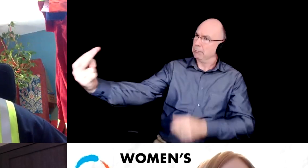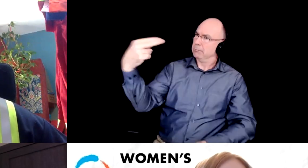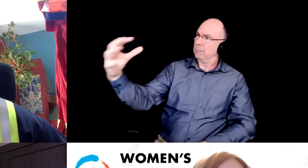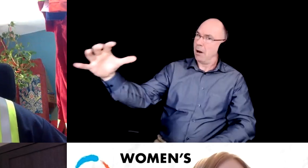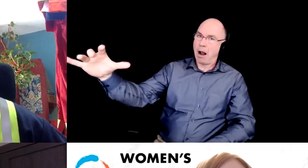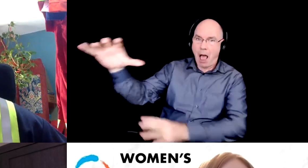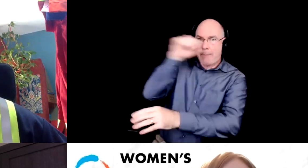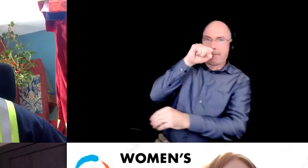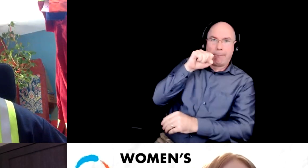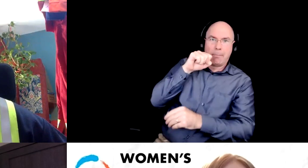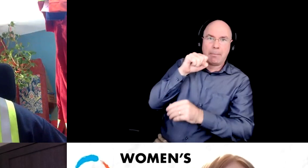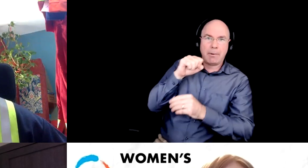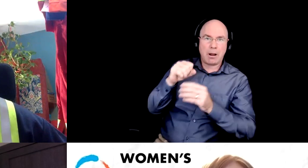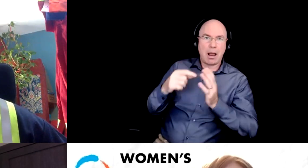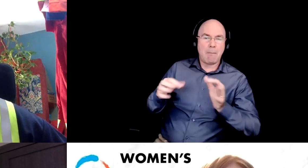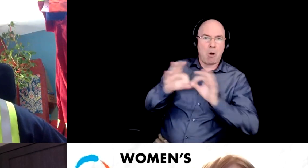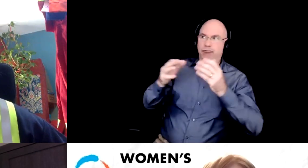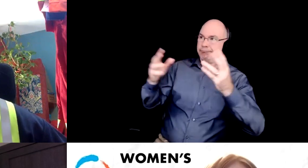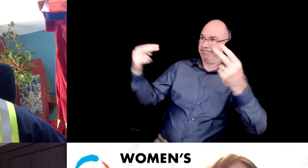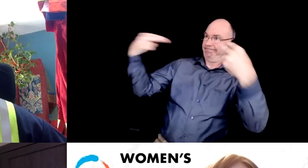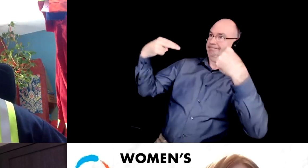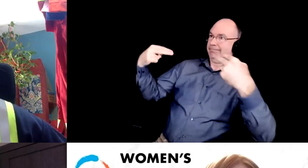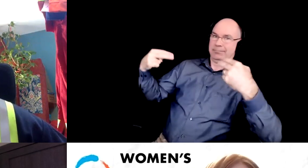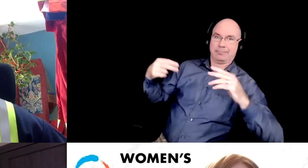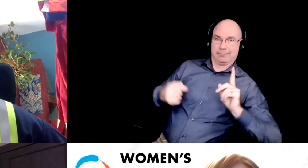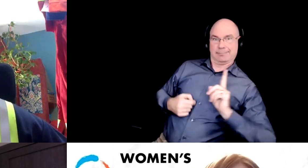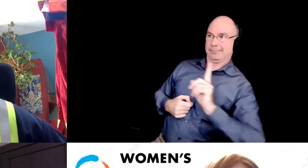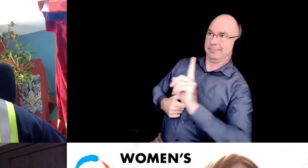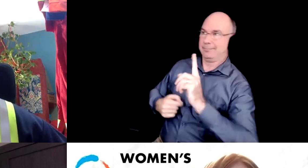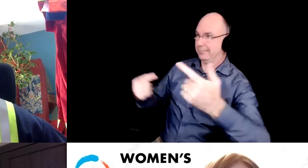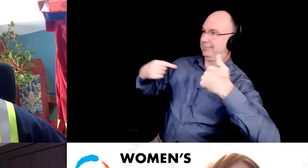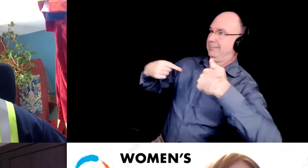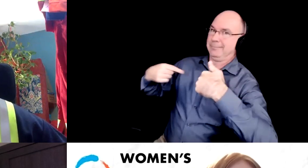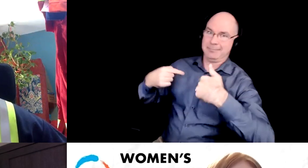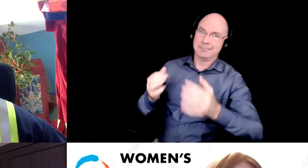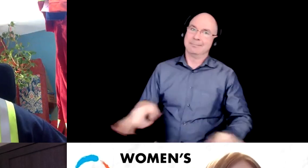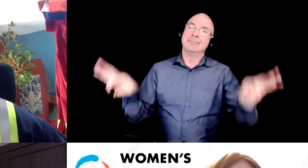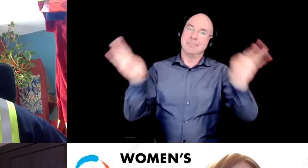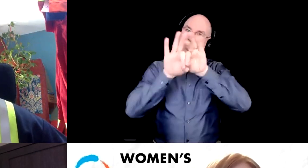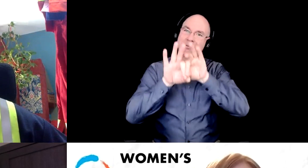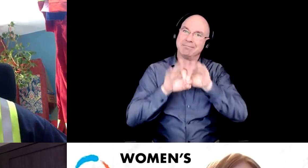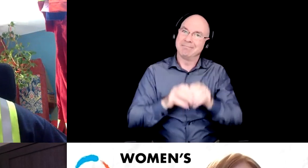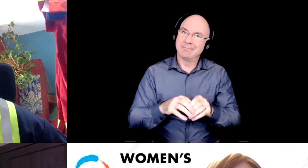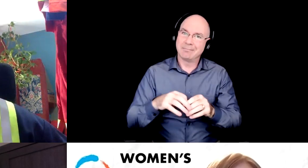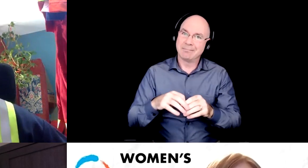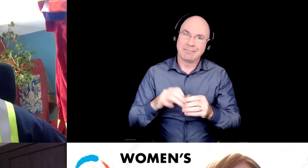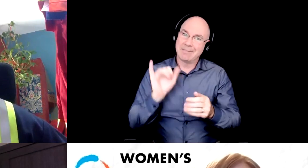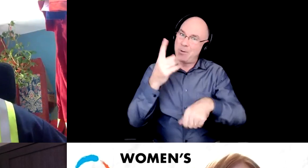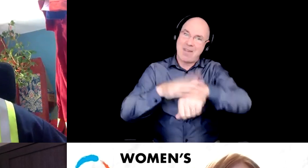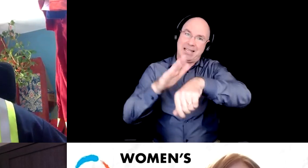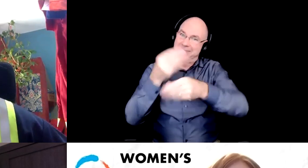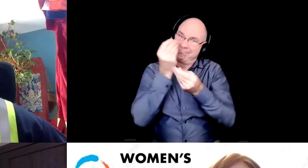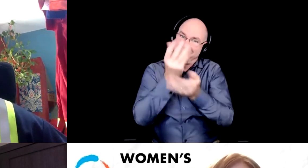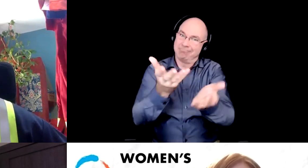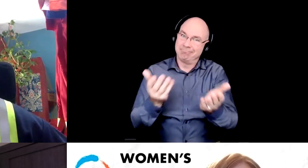And then visibility, trying to get yourself in front of buyers. That's the only advice I have for